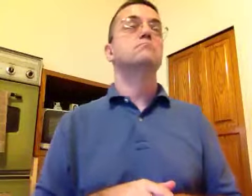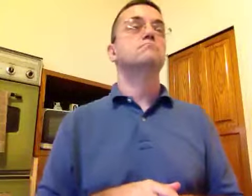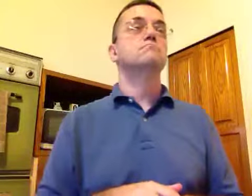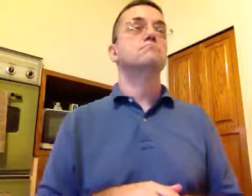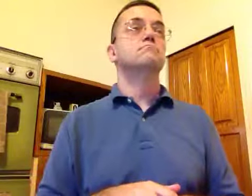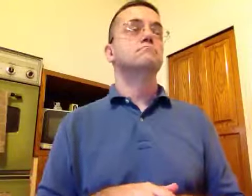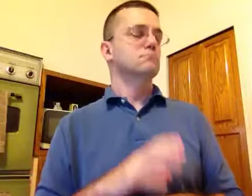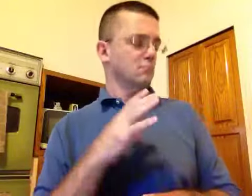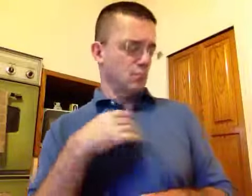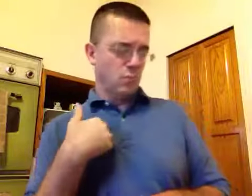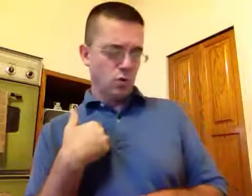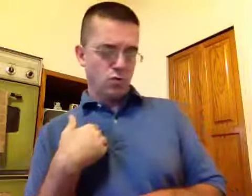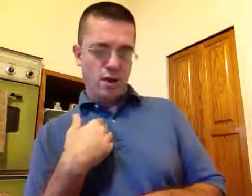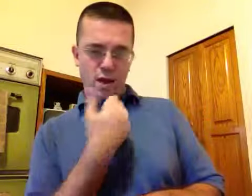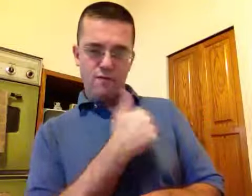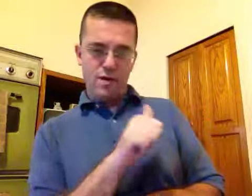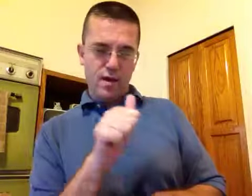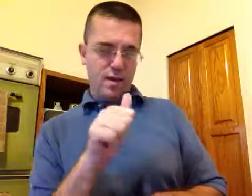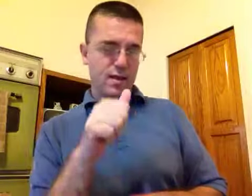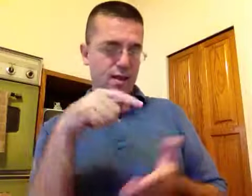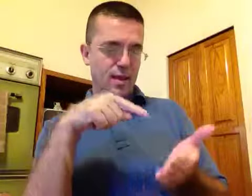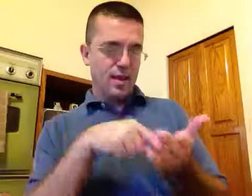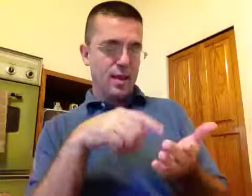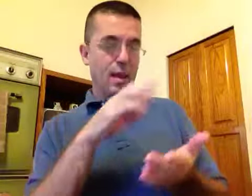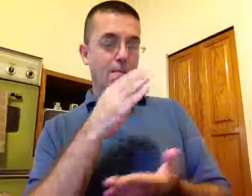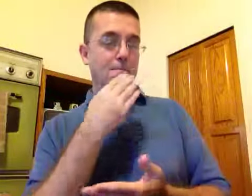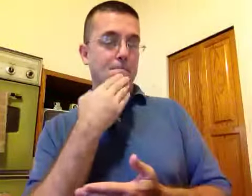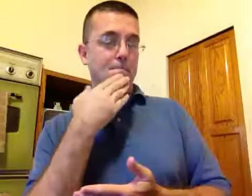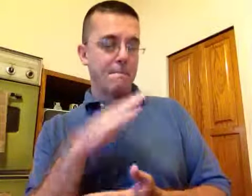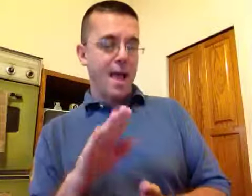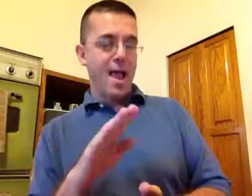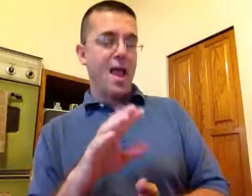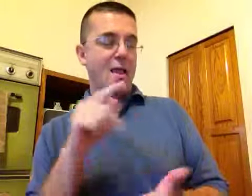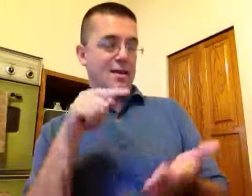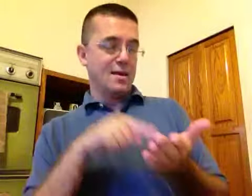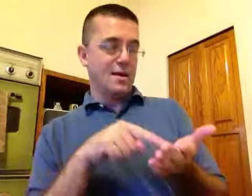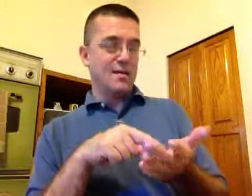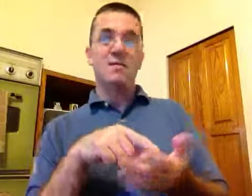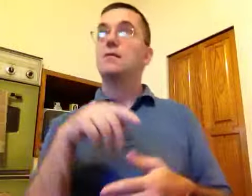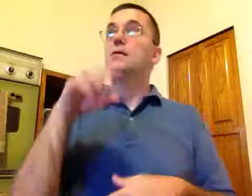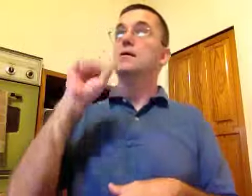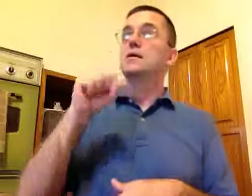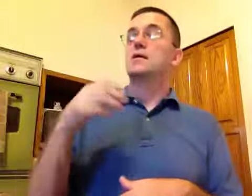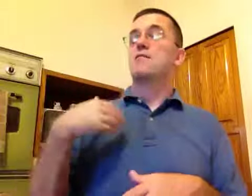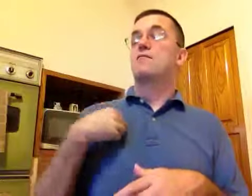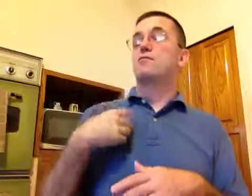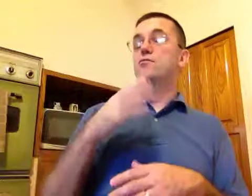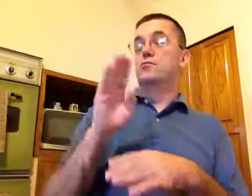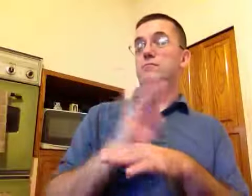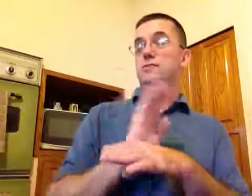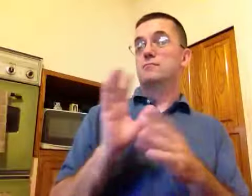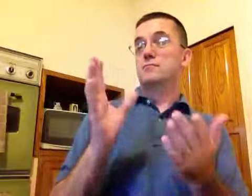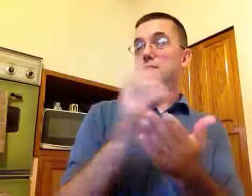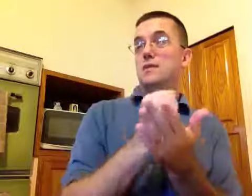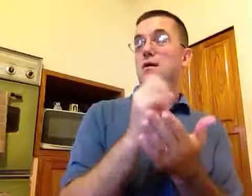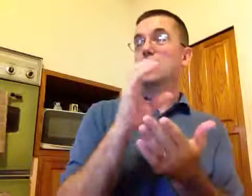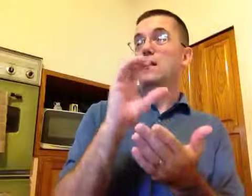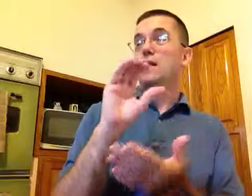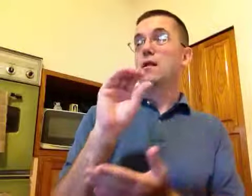have any outstanding bad debt? Yes, I have some in collections. How much? Take care of. I have